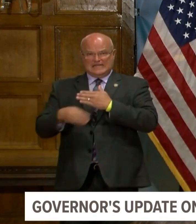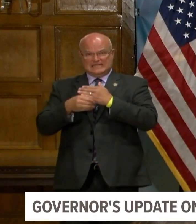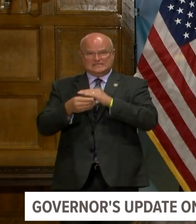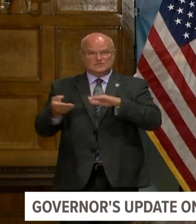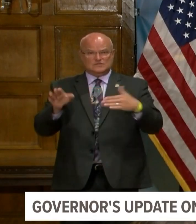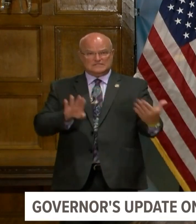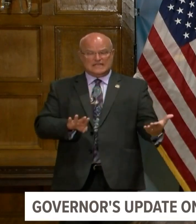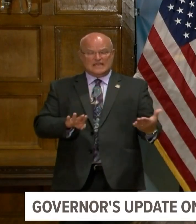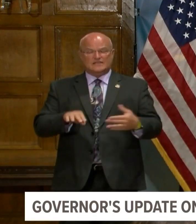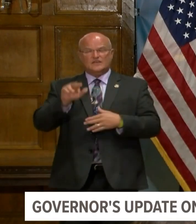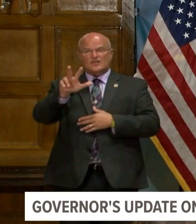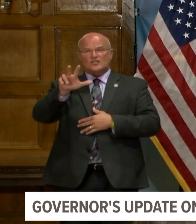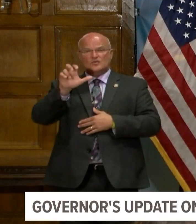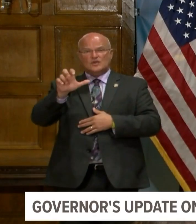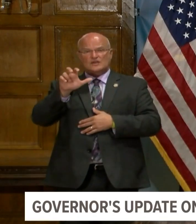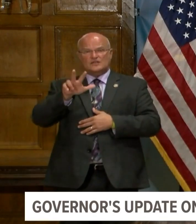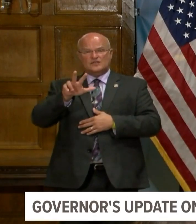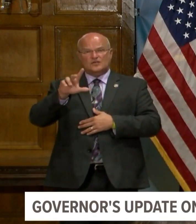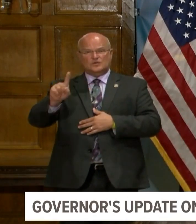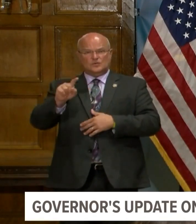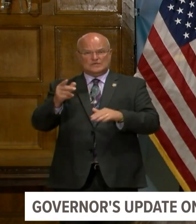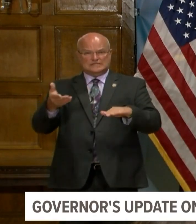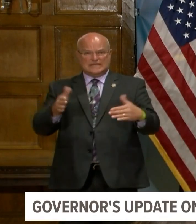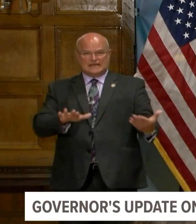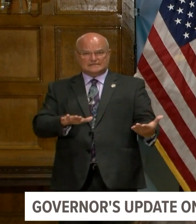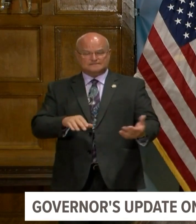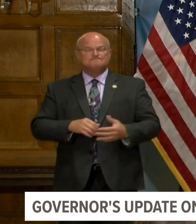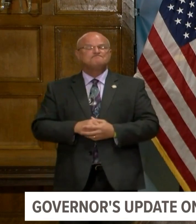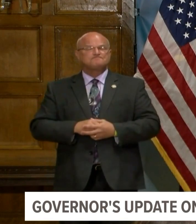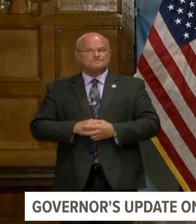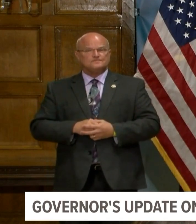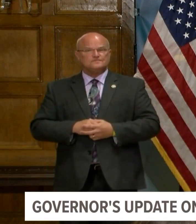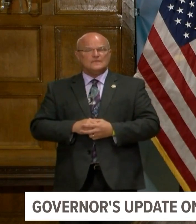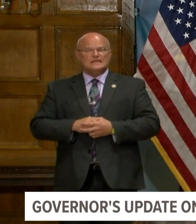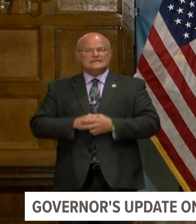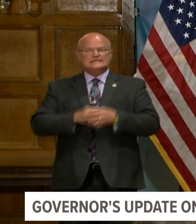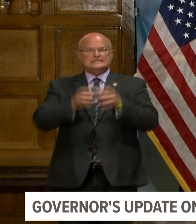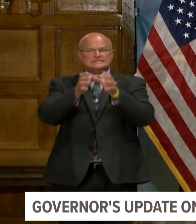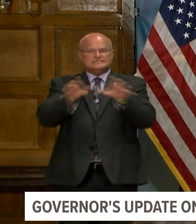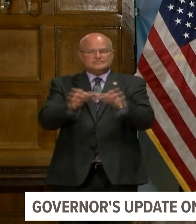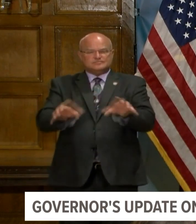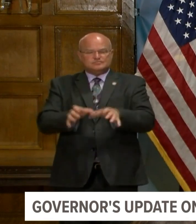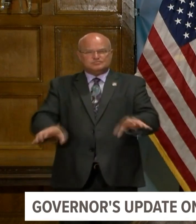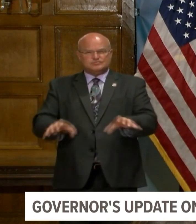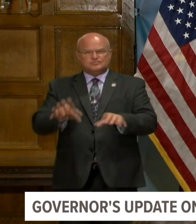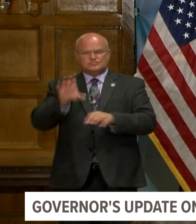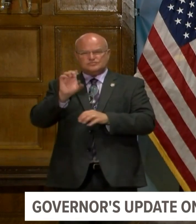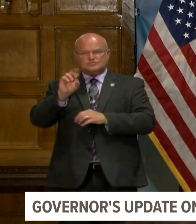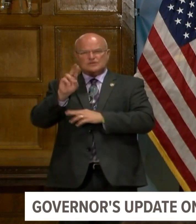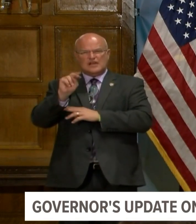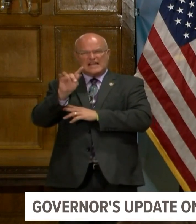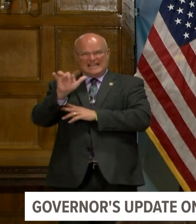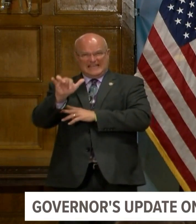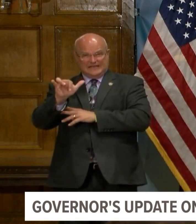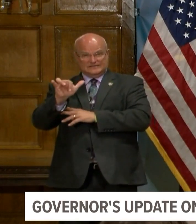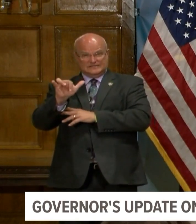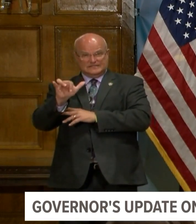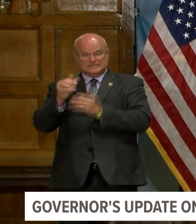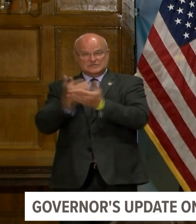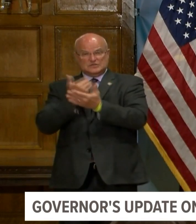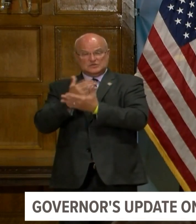deaths, brings us to 331 deaths. If you break that down by counties in terms of new